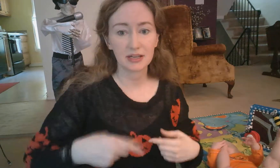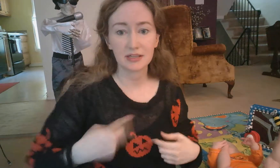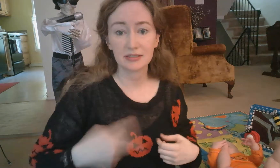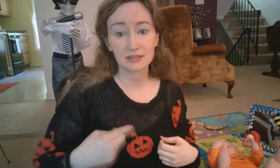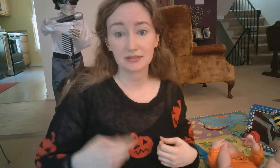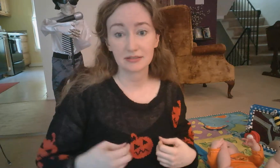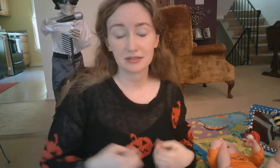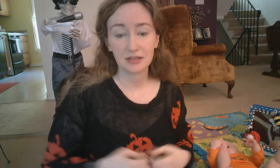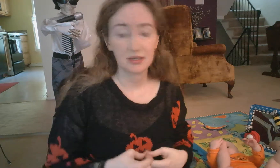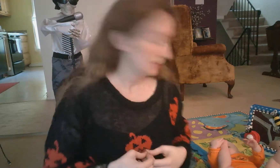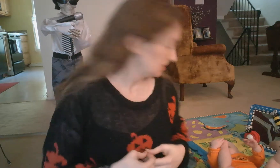signs,